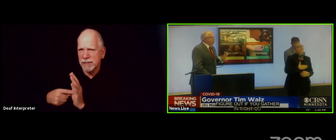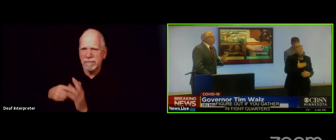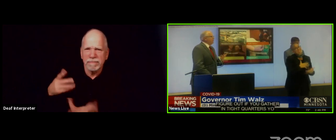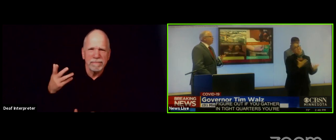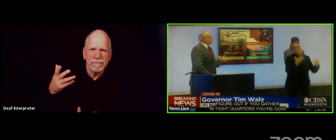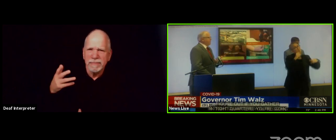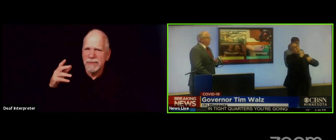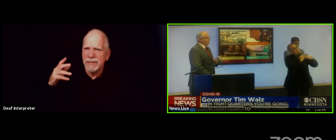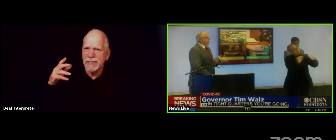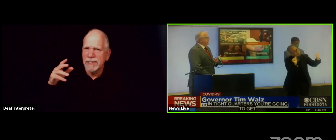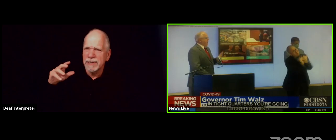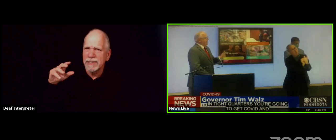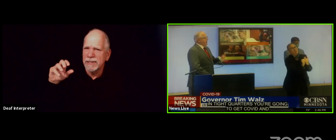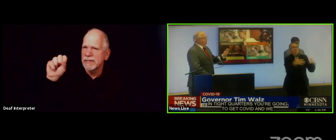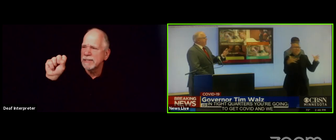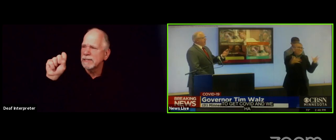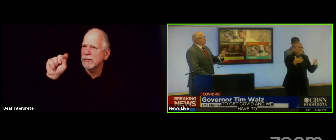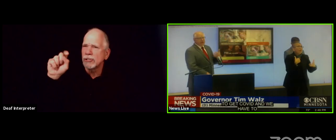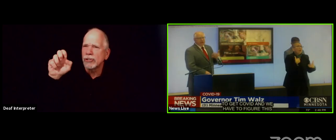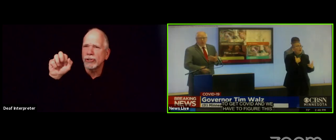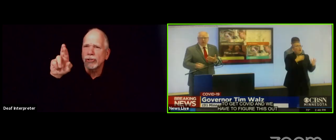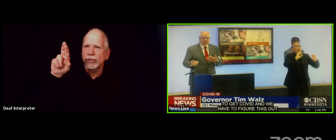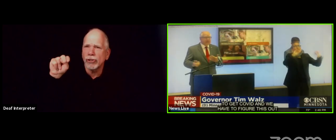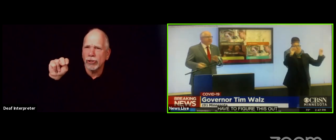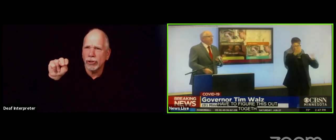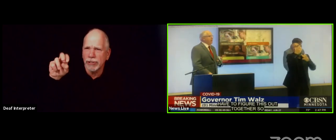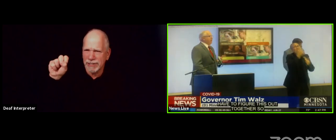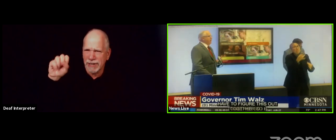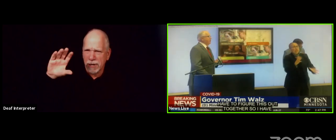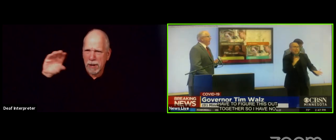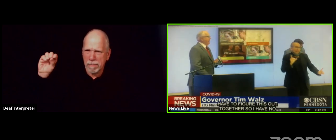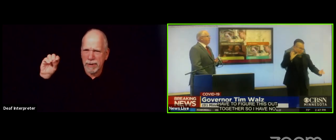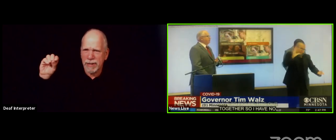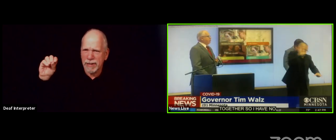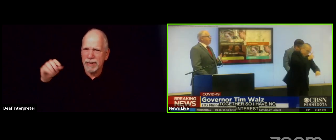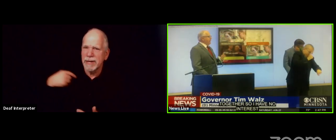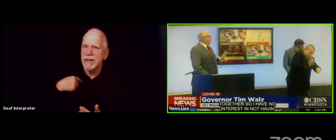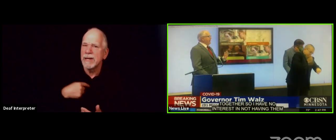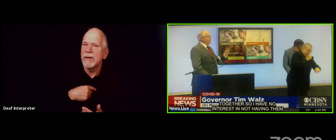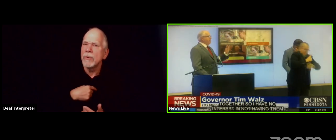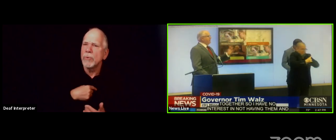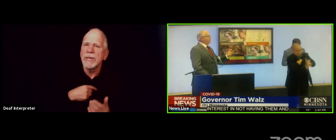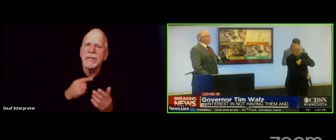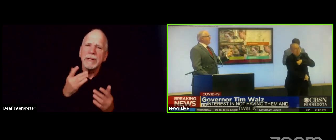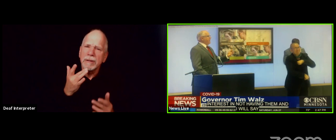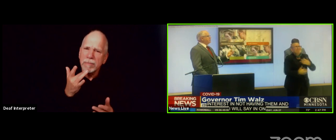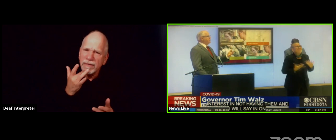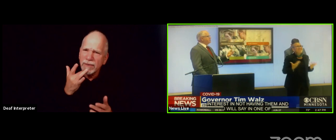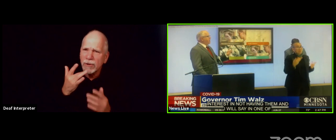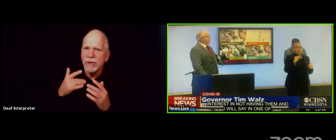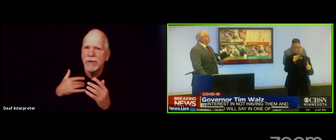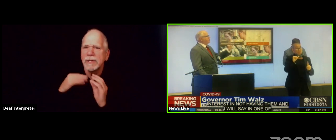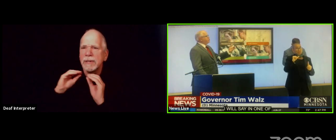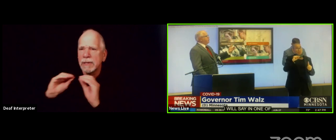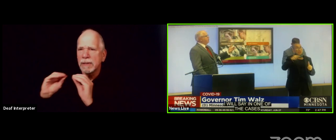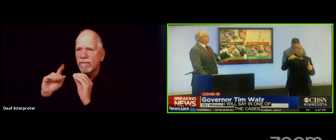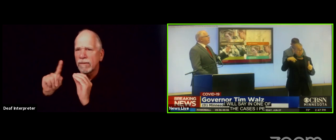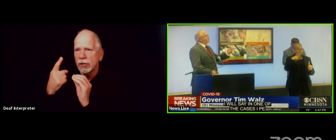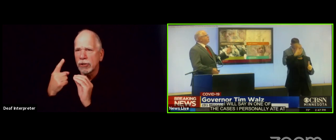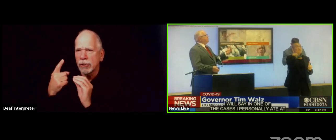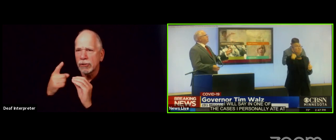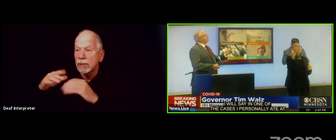have no interest in not having them. And I will say, in one of the cases in Mankato, I personally ate at many of the establishments of the person who